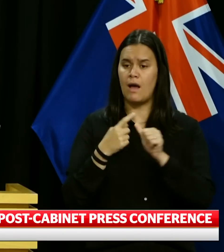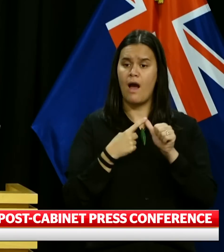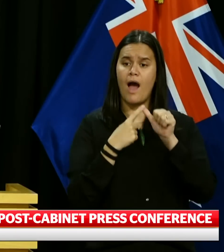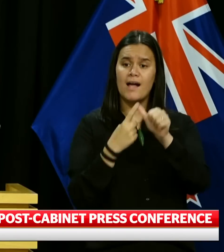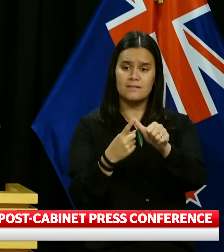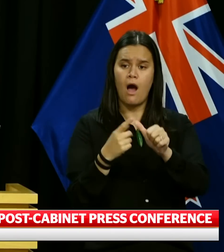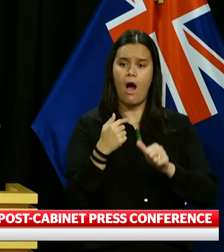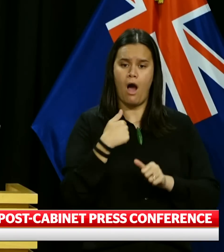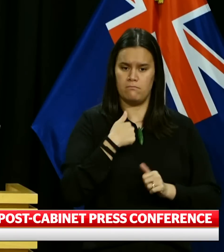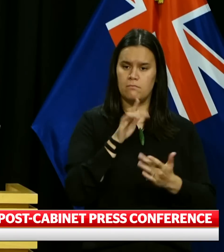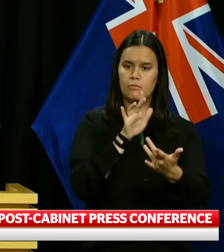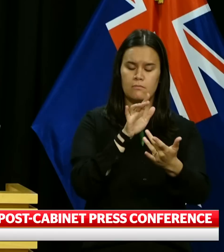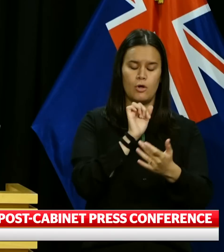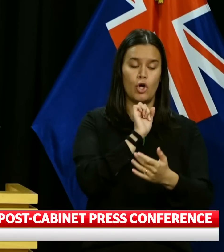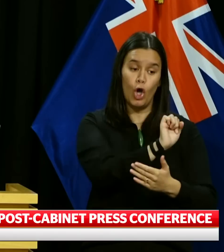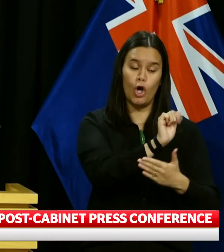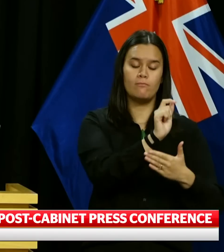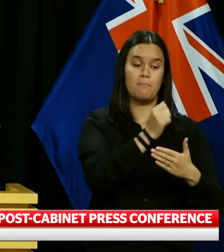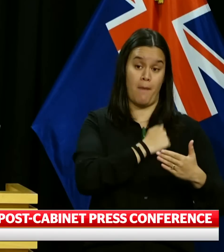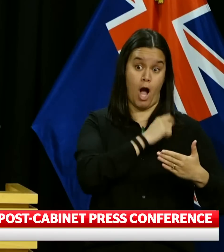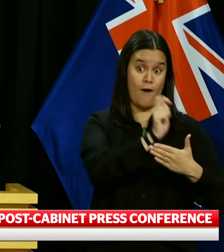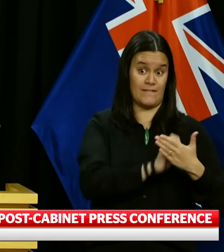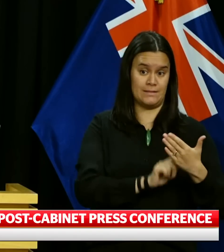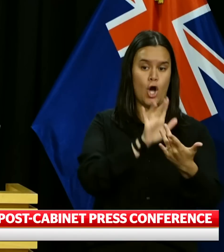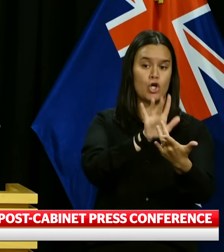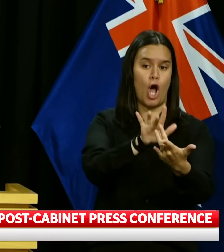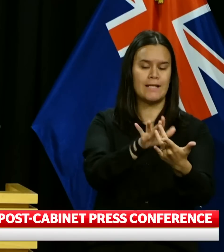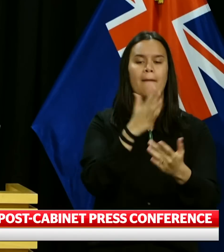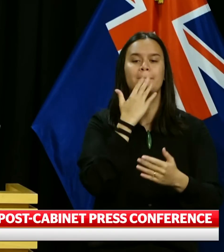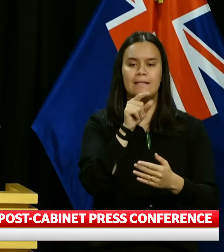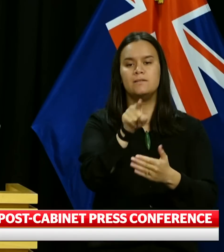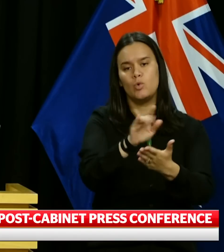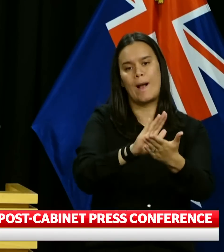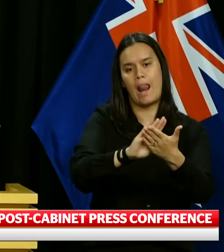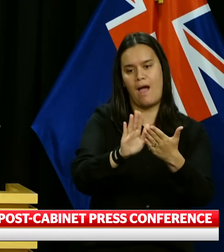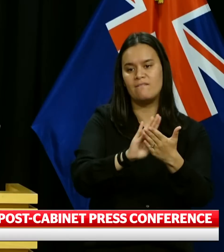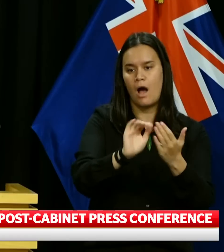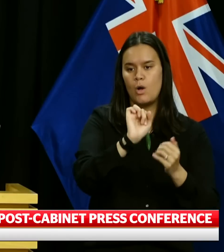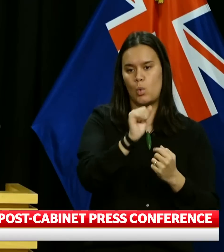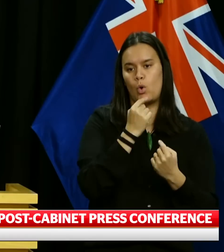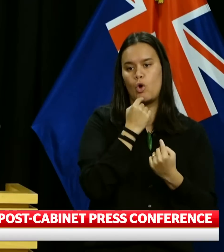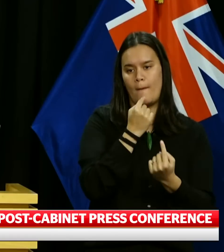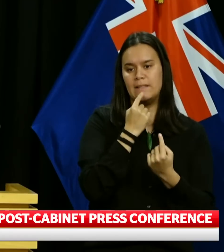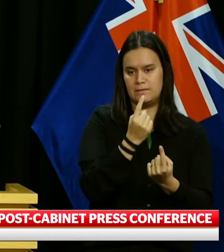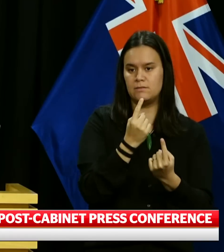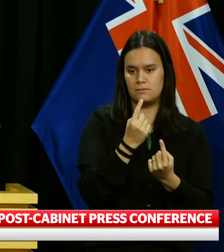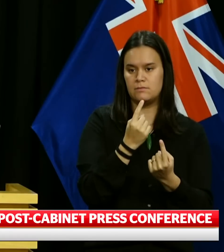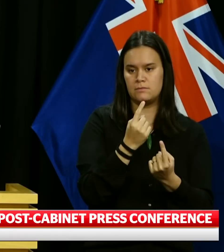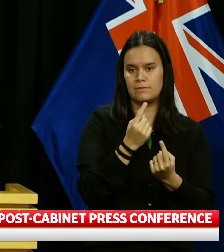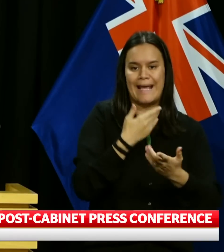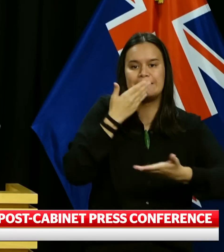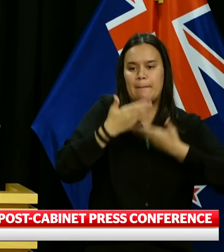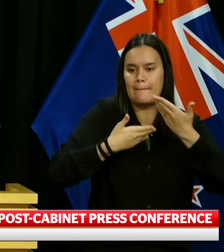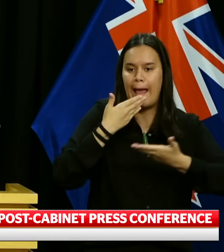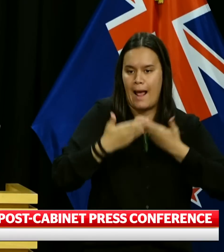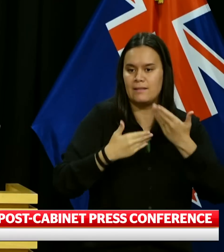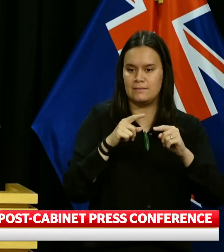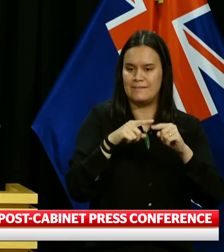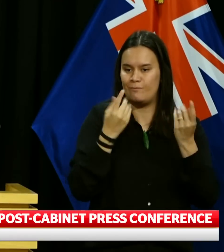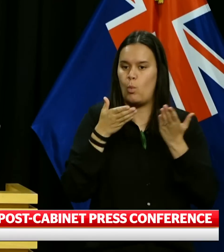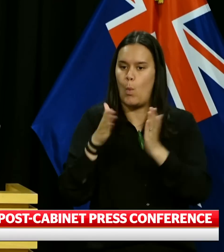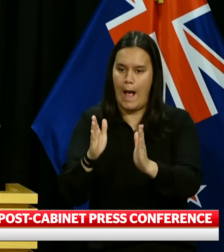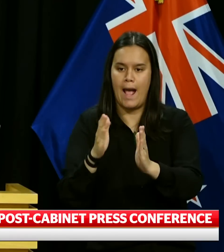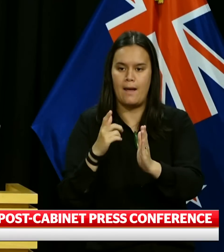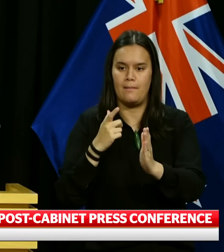her that I think it would be beneficial if she was able to clarify what it was she was intending to say, because my